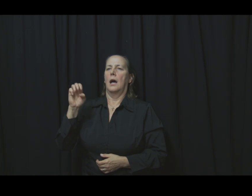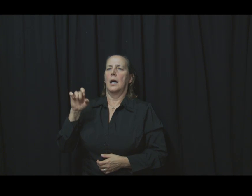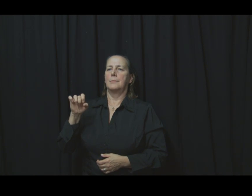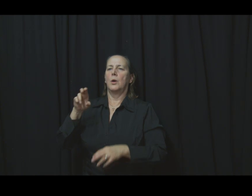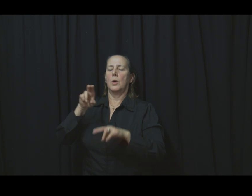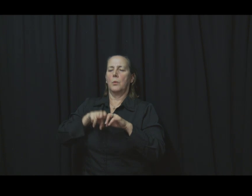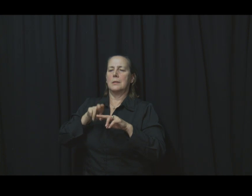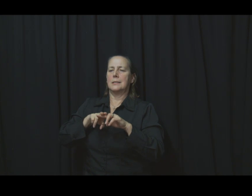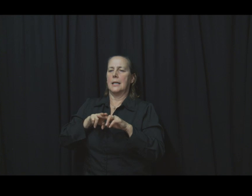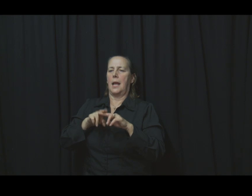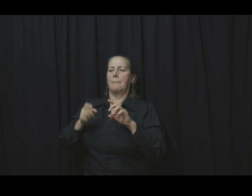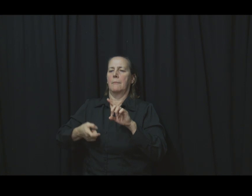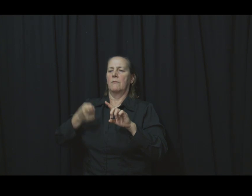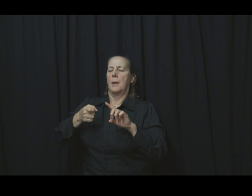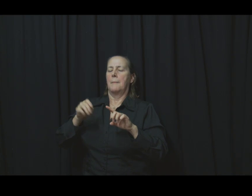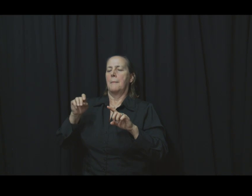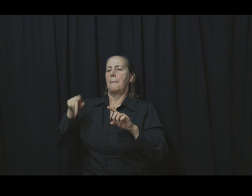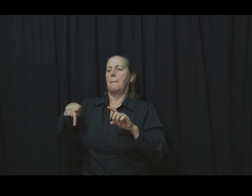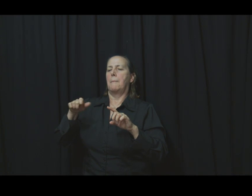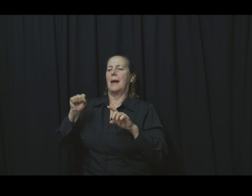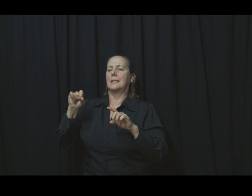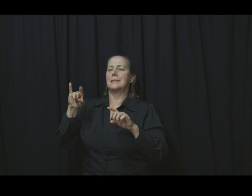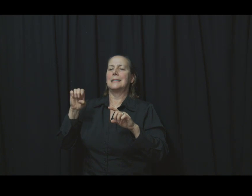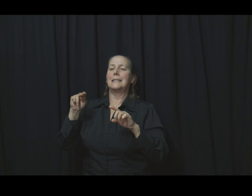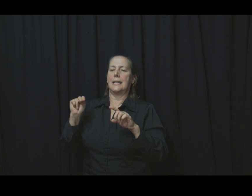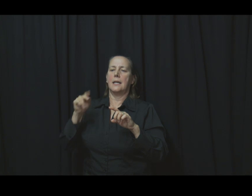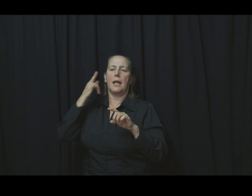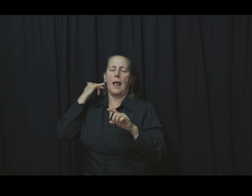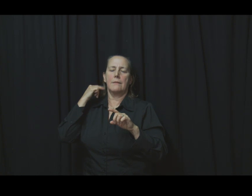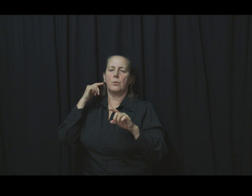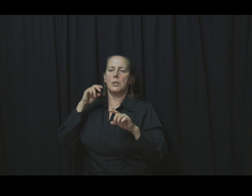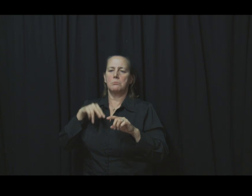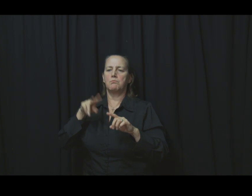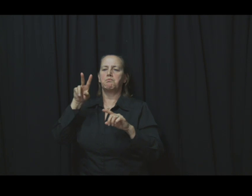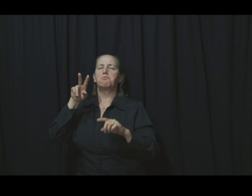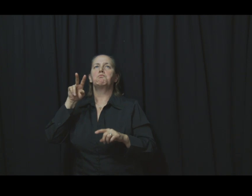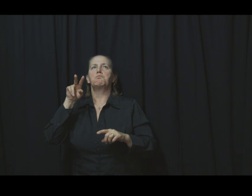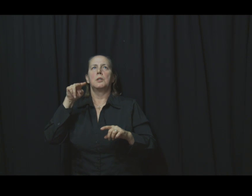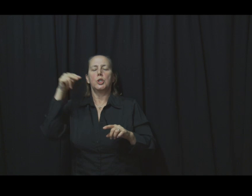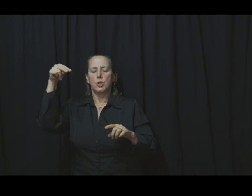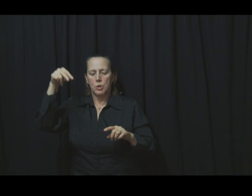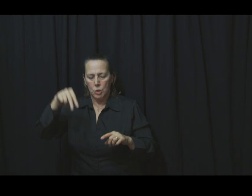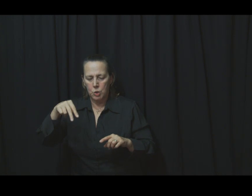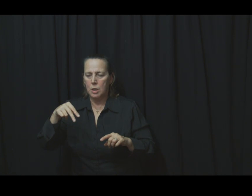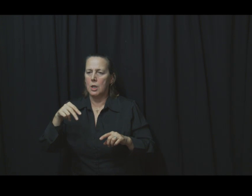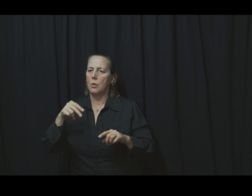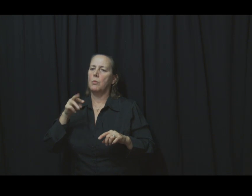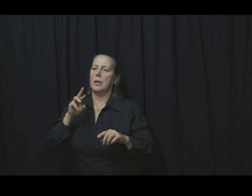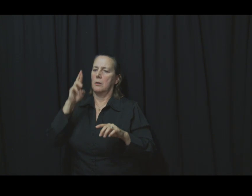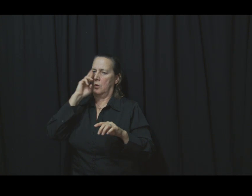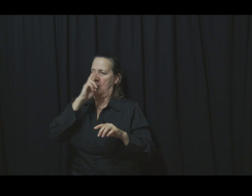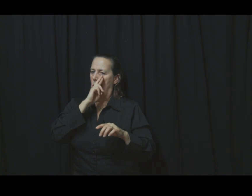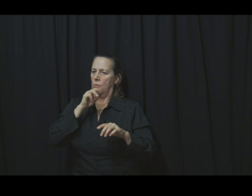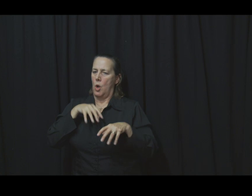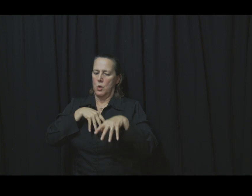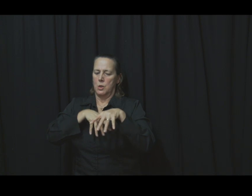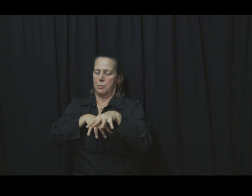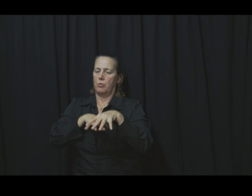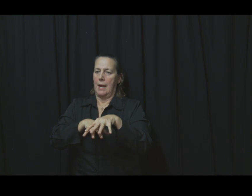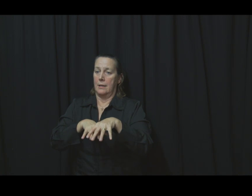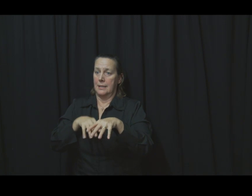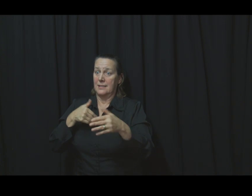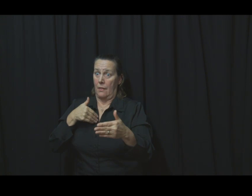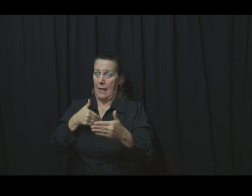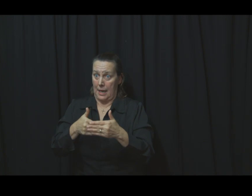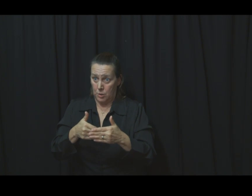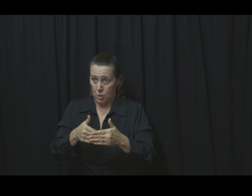from Pasadena, California. On a clear day, you can look down and see where the Rose Parade goes. It's that close to civilization.